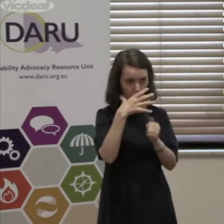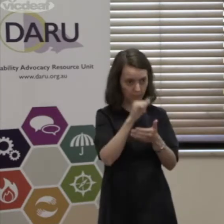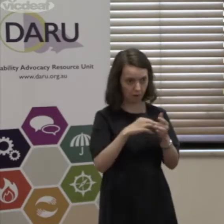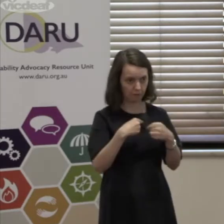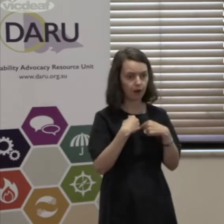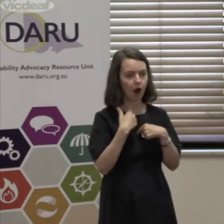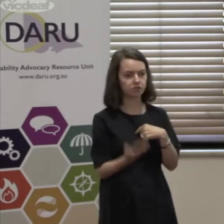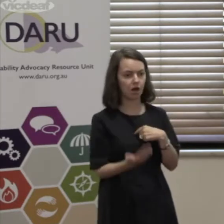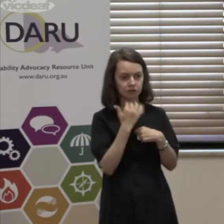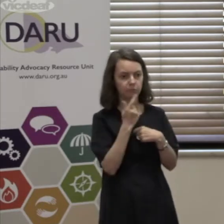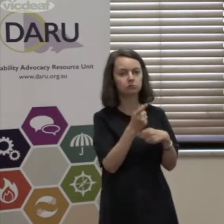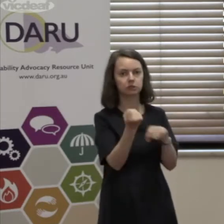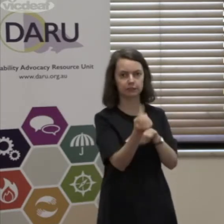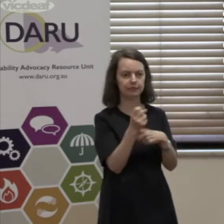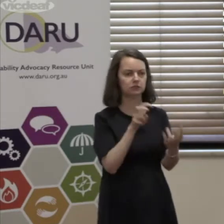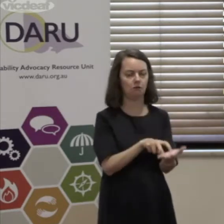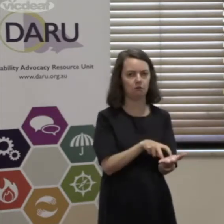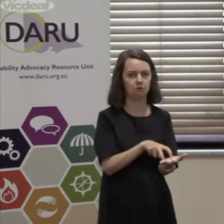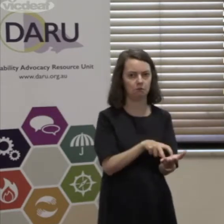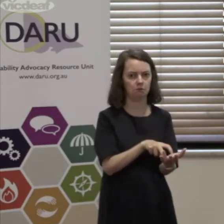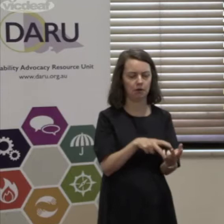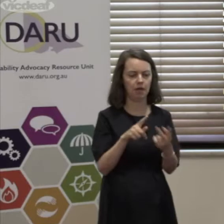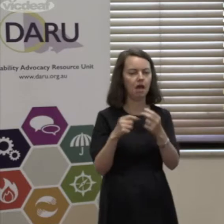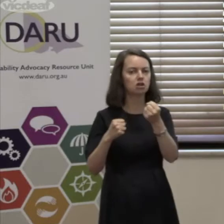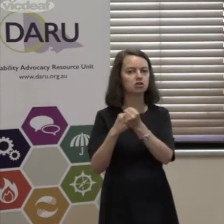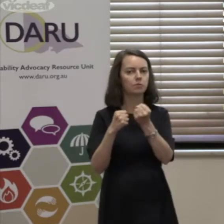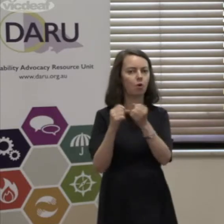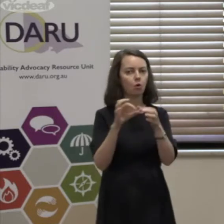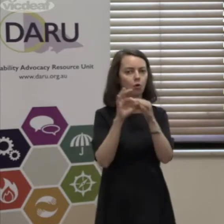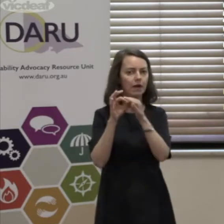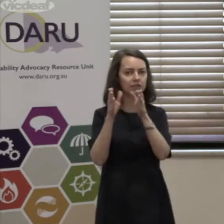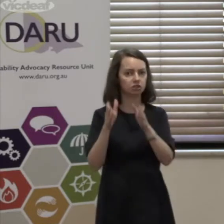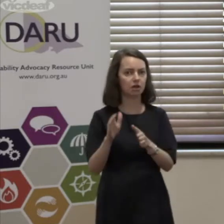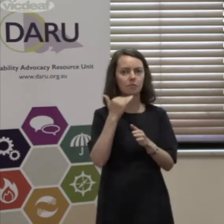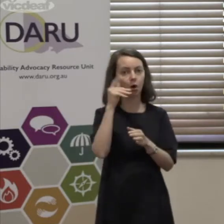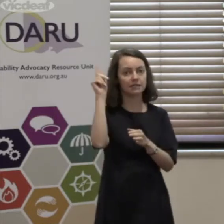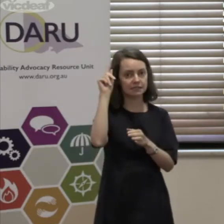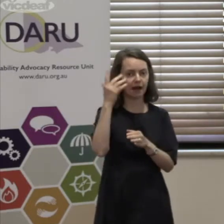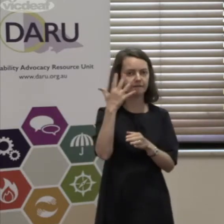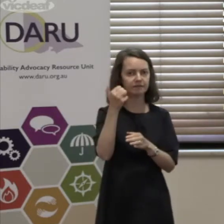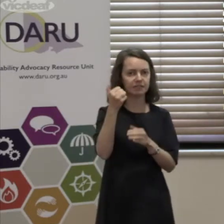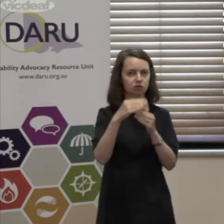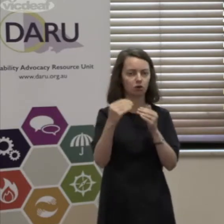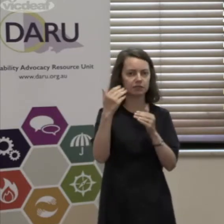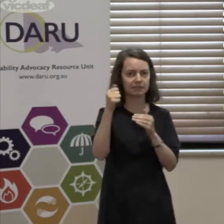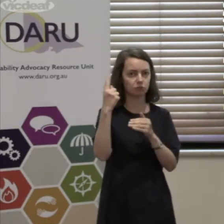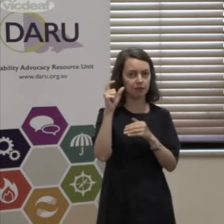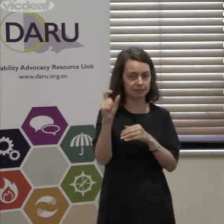connection, which is the one that I'm saying will be reduced, the unit price for that currently is